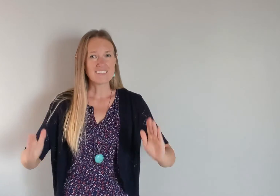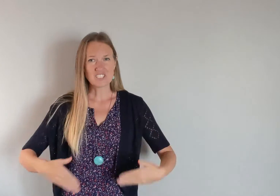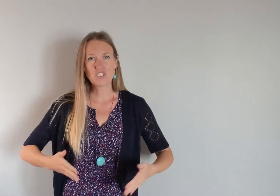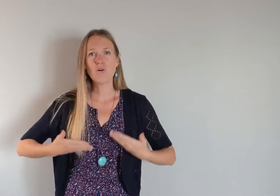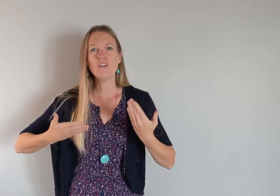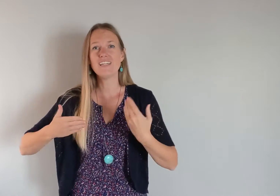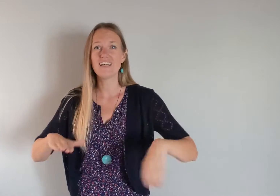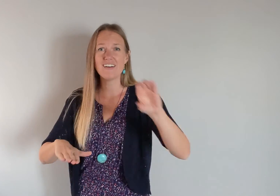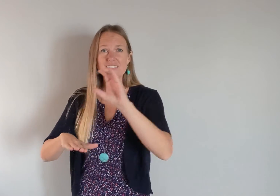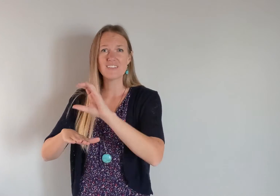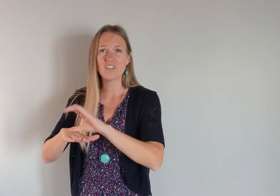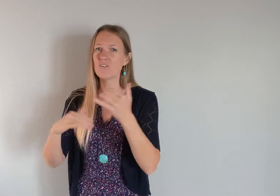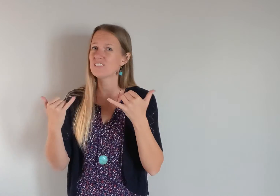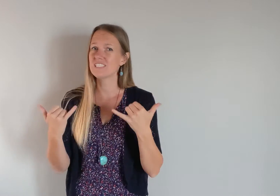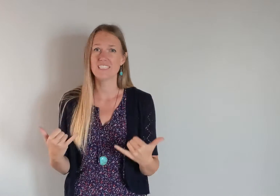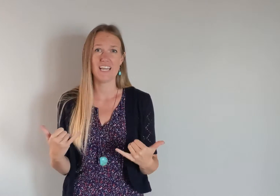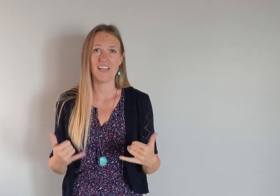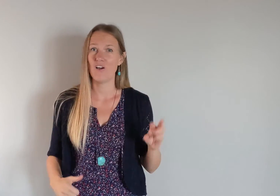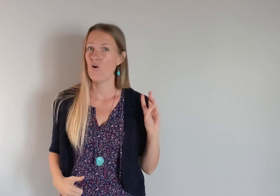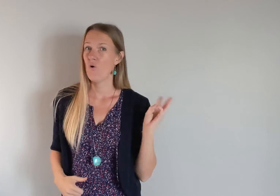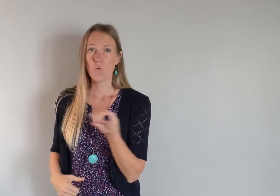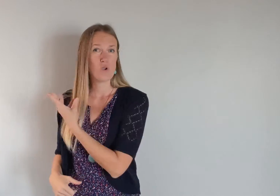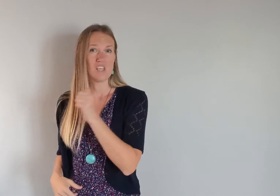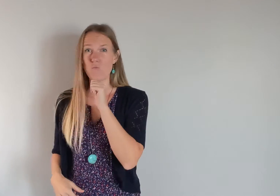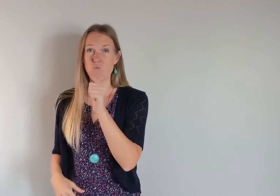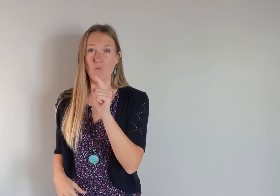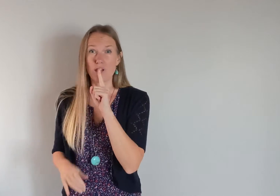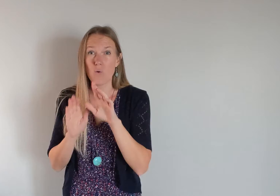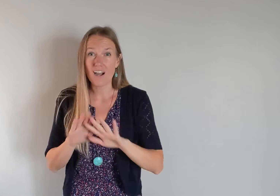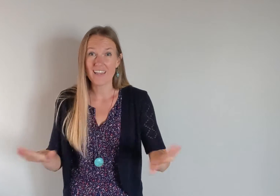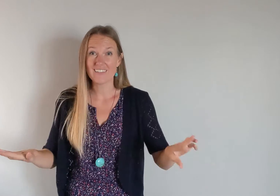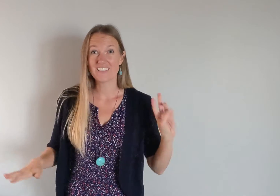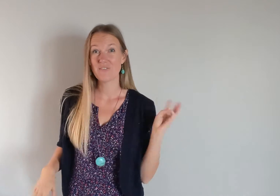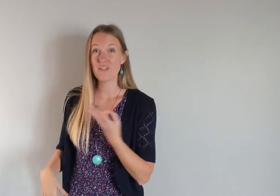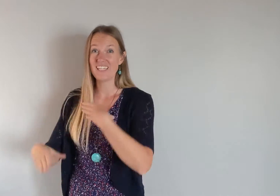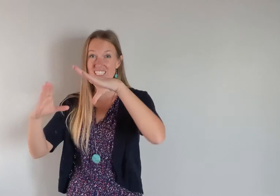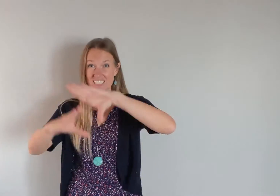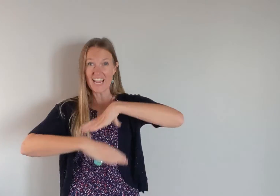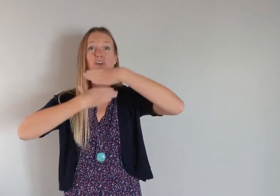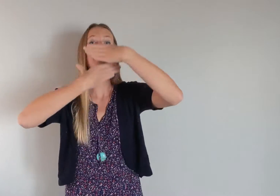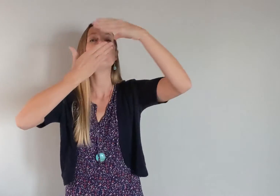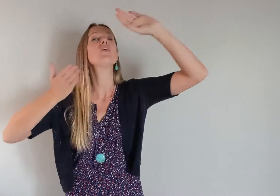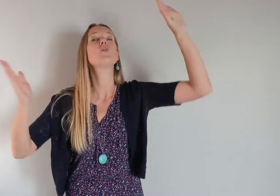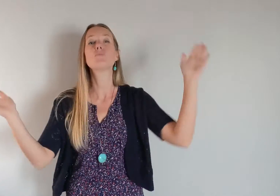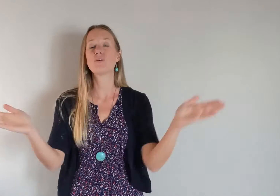There's joy in the house of the Lord today. We won't be quiet. We shout out your